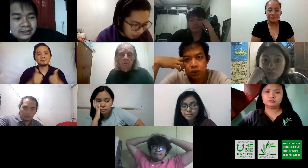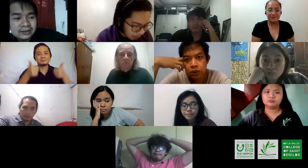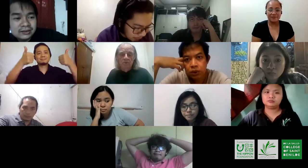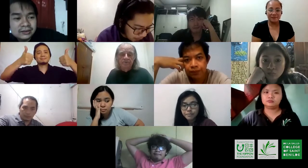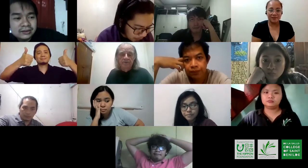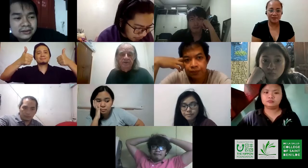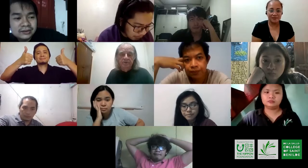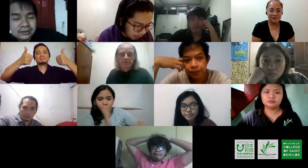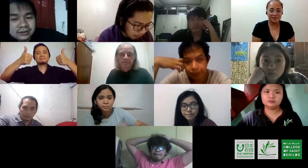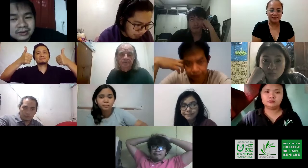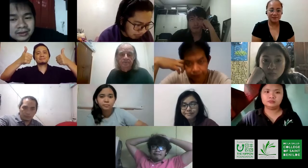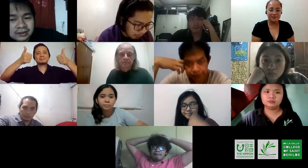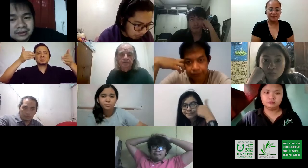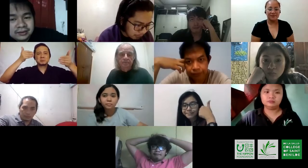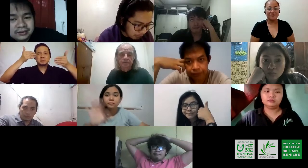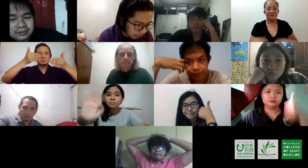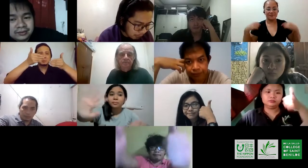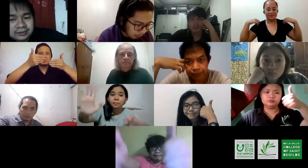Almost finished.